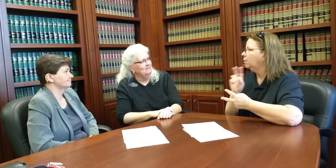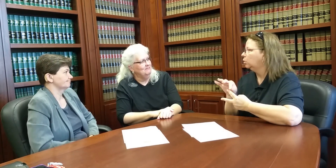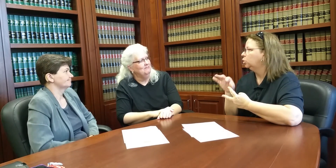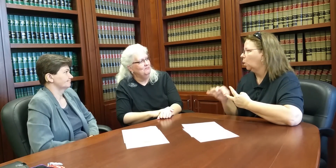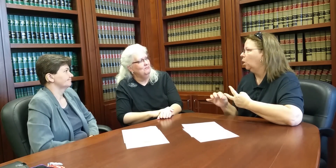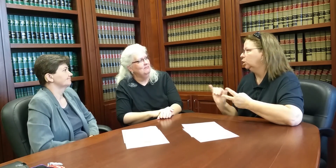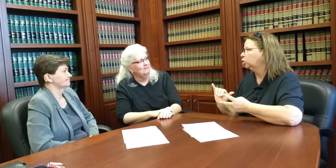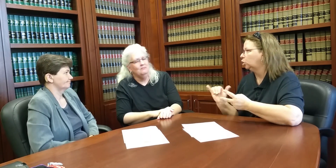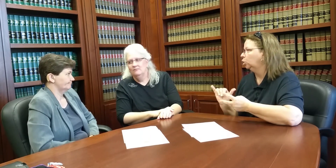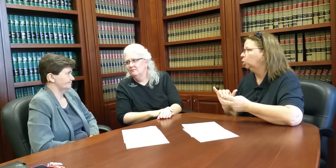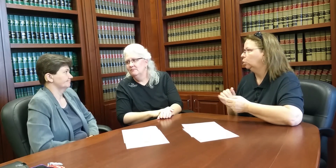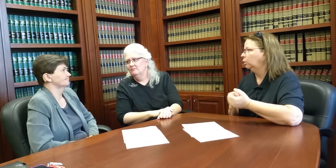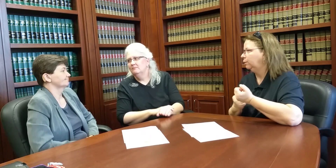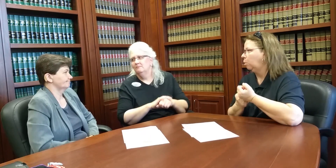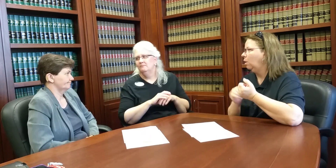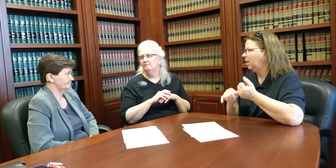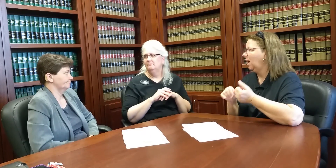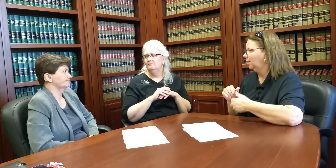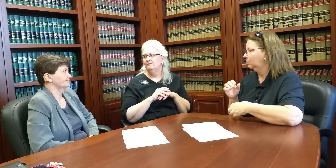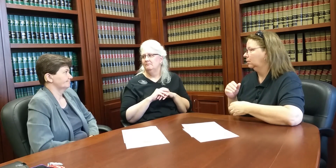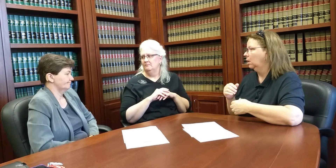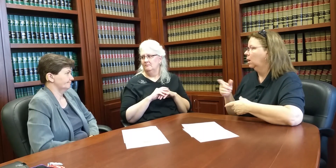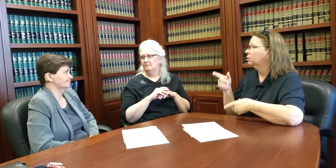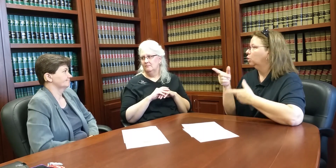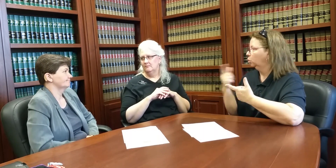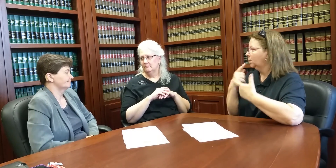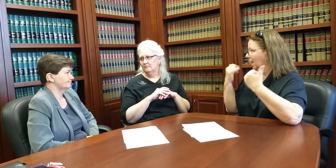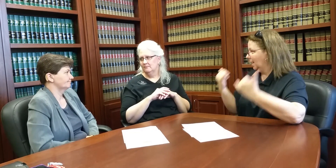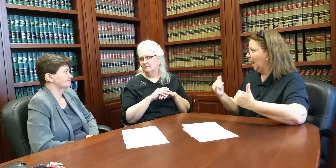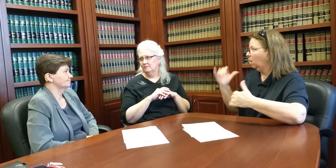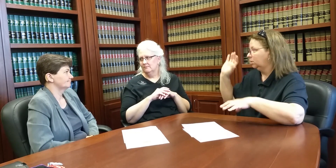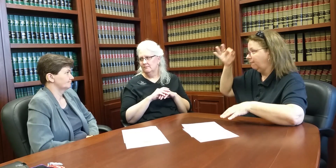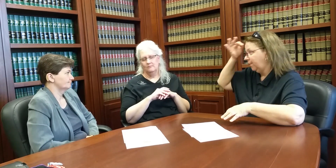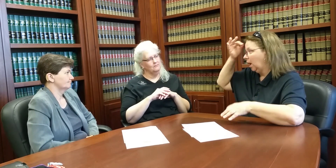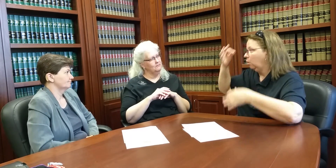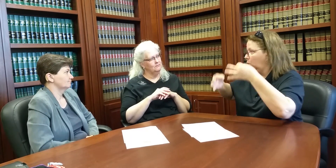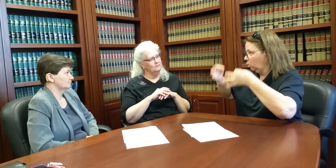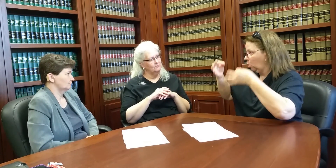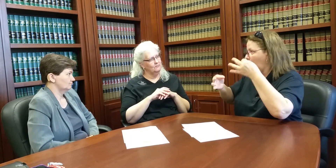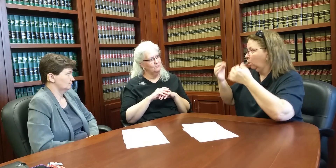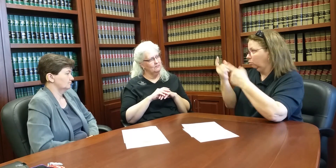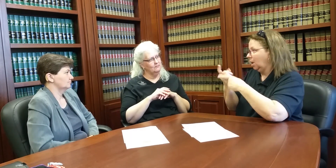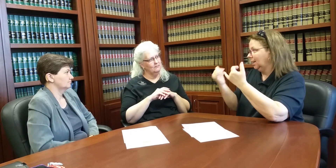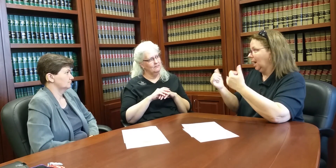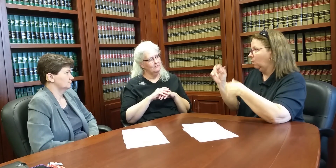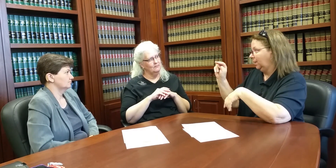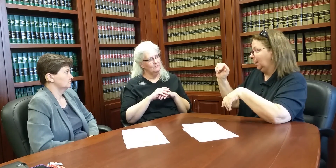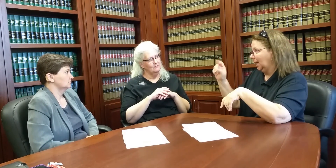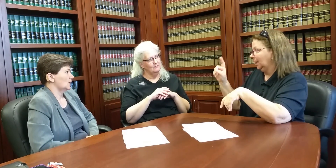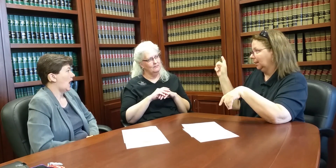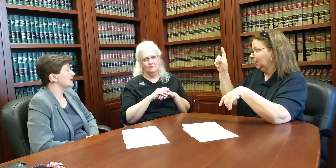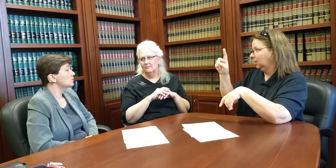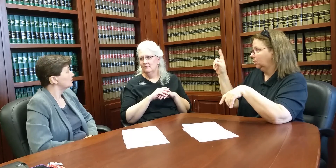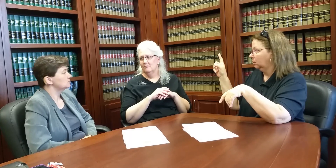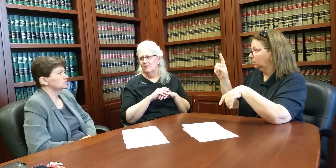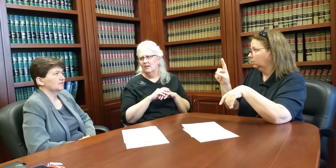People's choice to for that. To use that now is available for right now in that. I don't think there's an